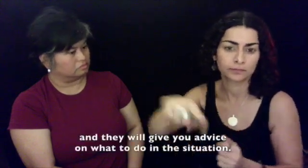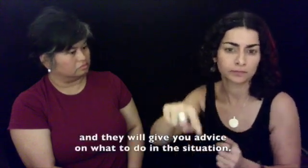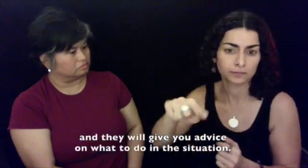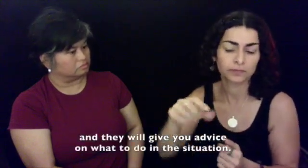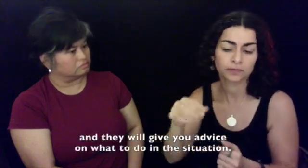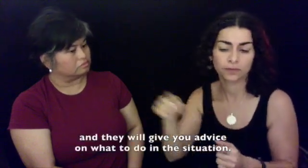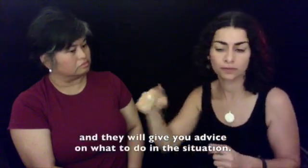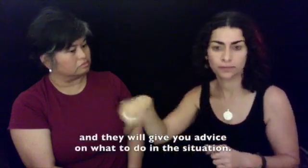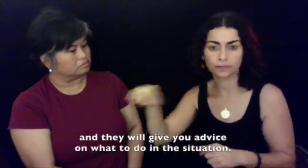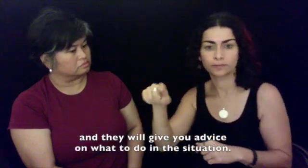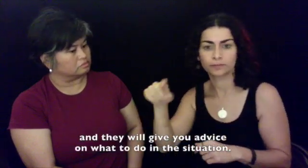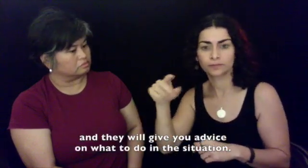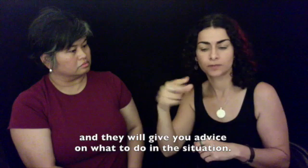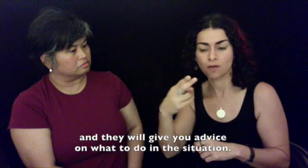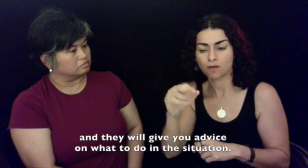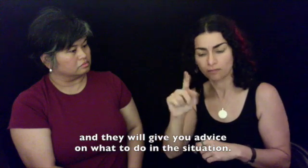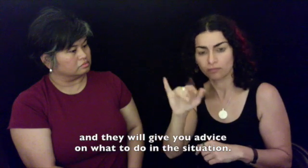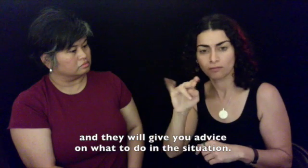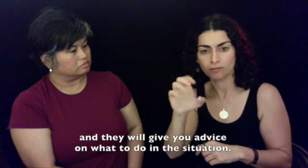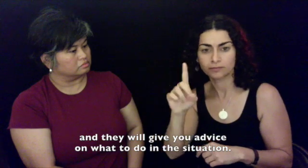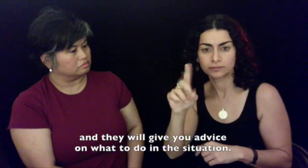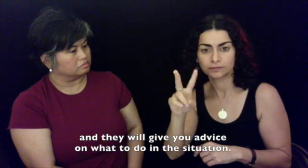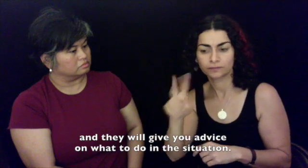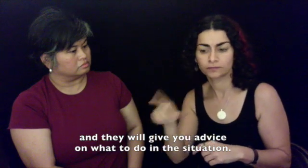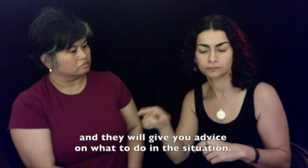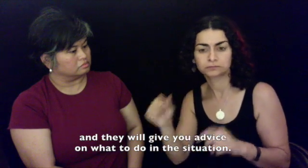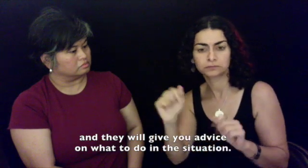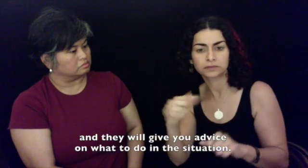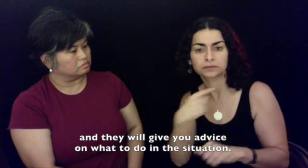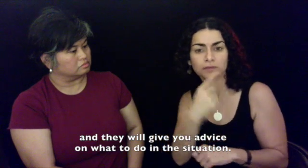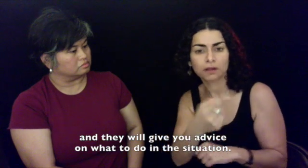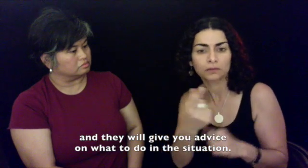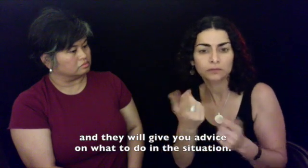And they will give you the advice on what to do in the situation.